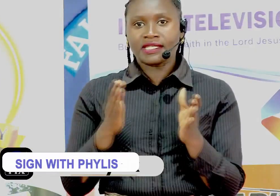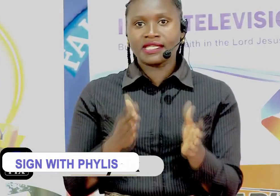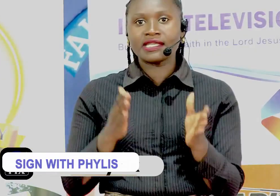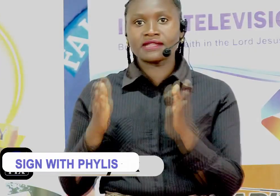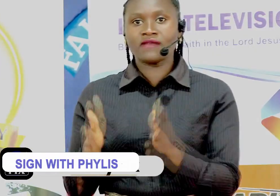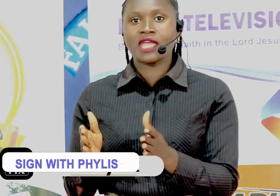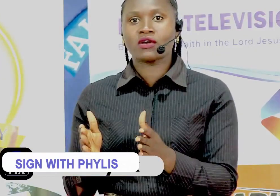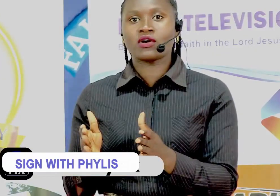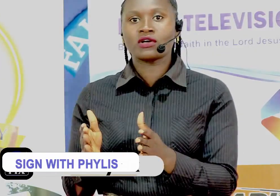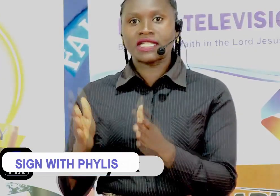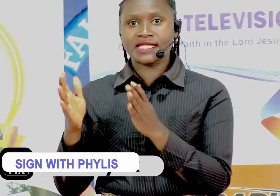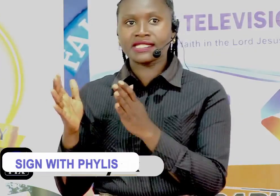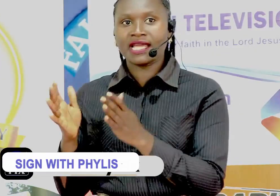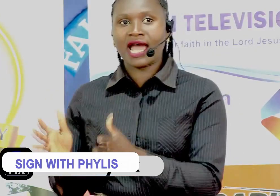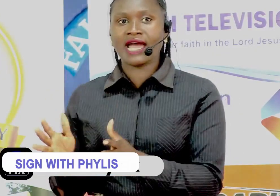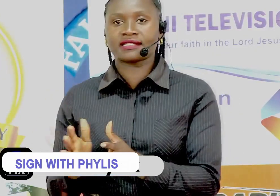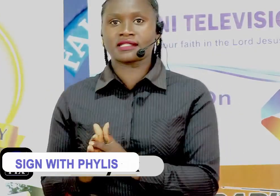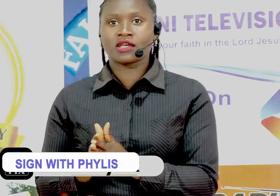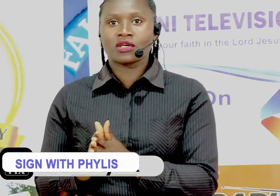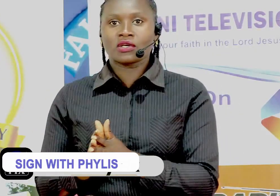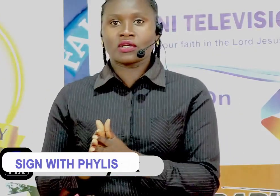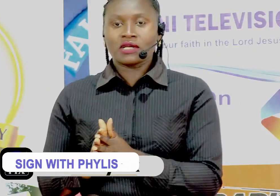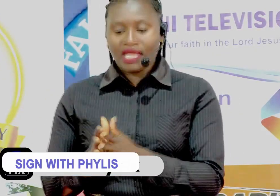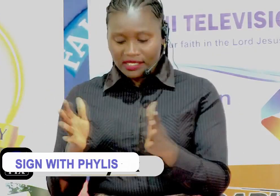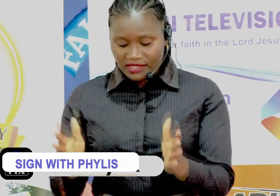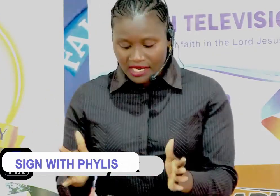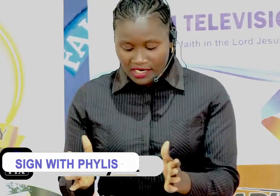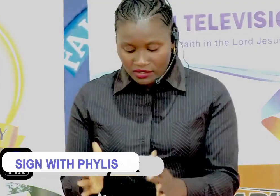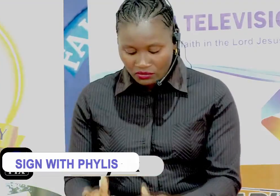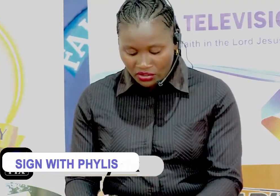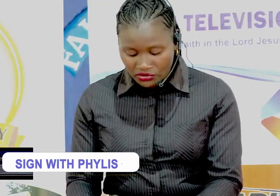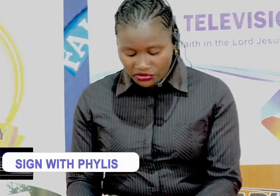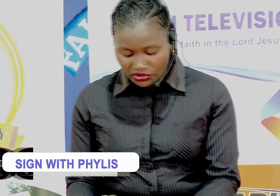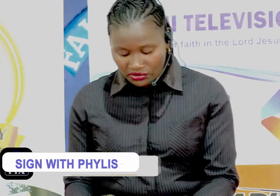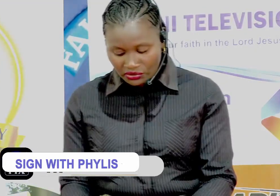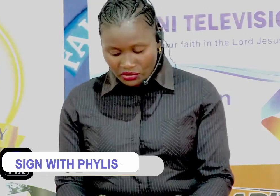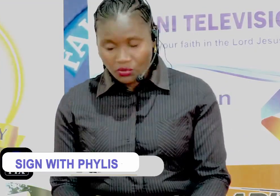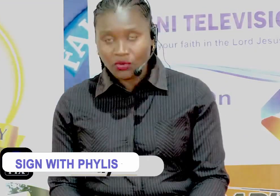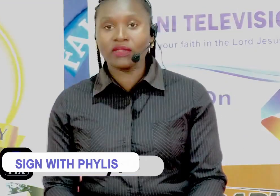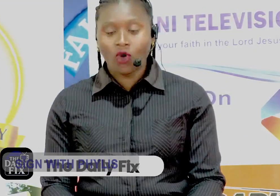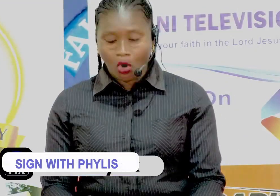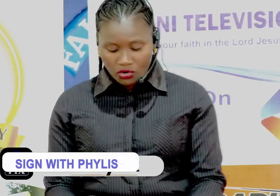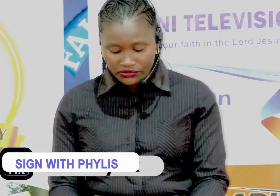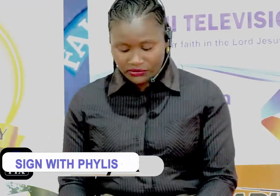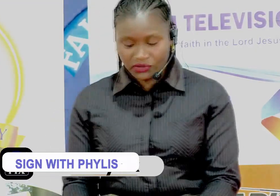this vehicle is hers. And then we continue with on.